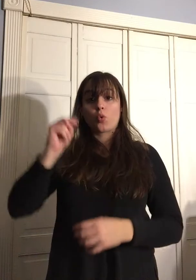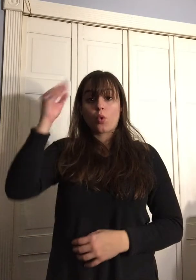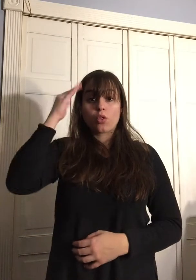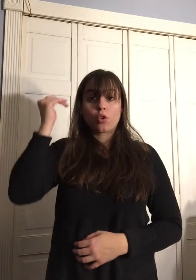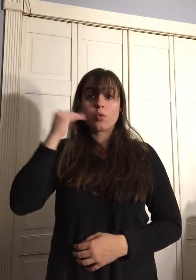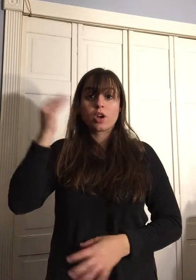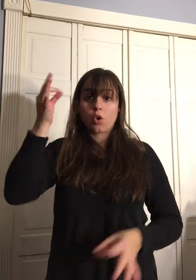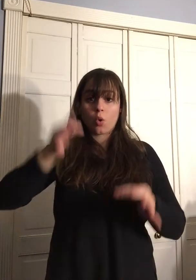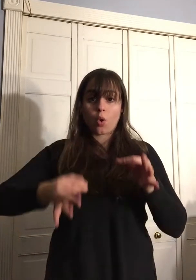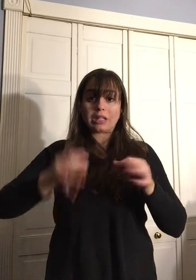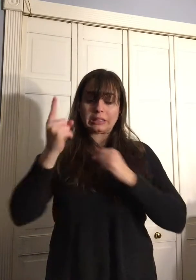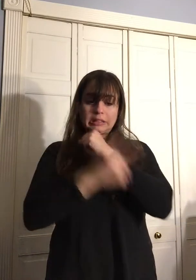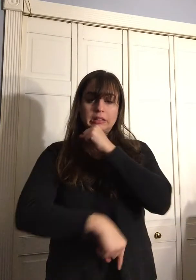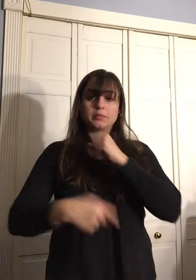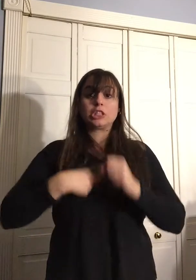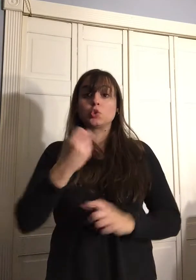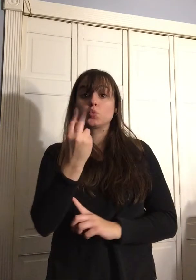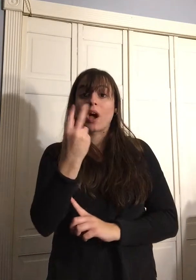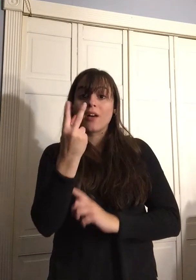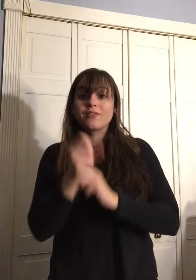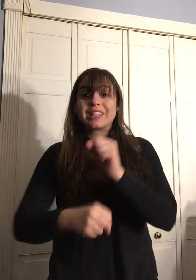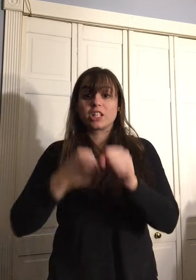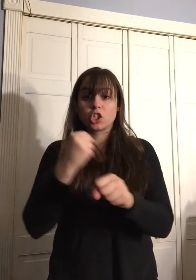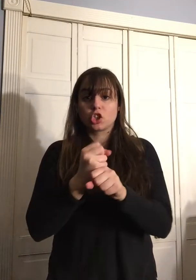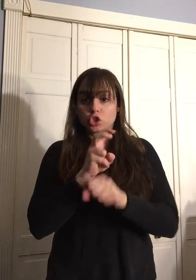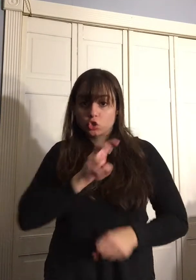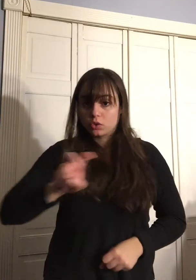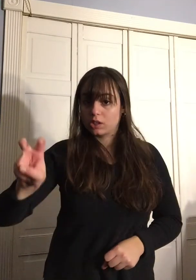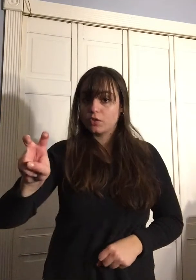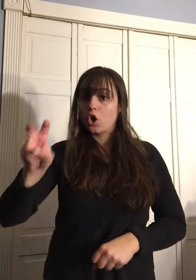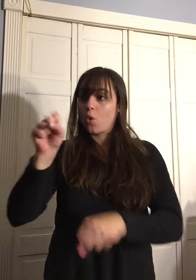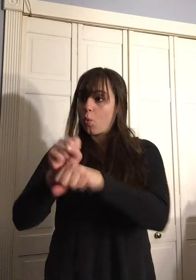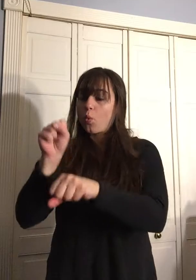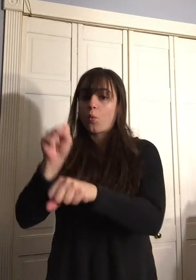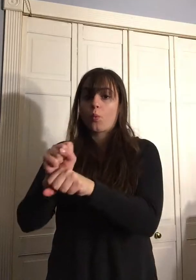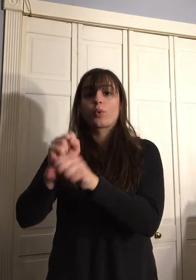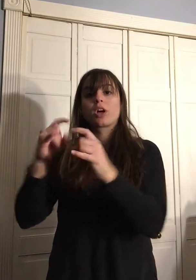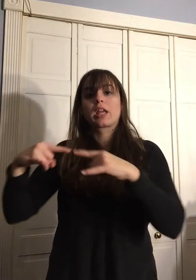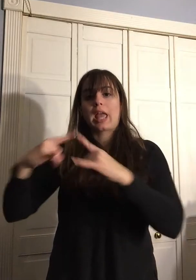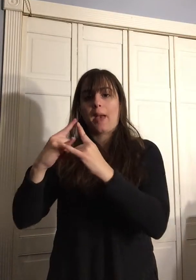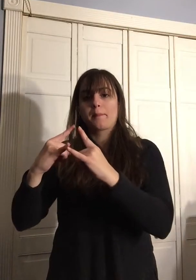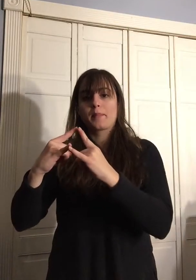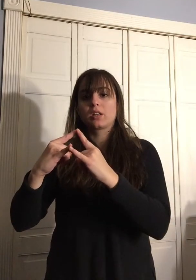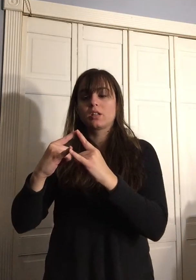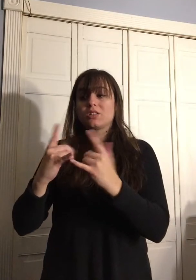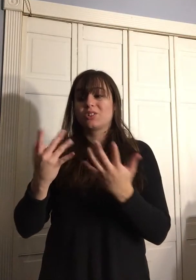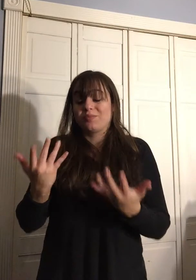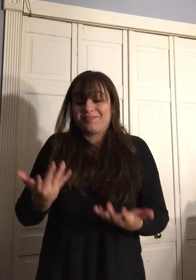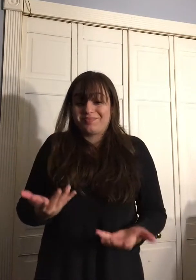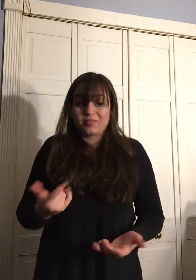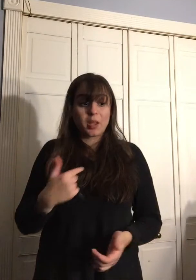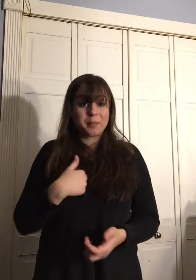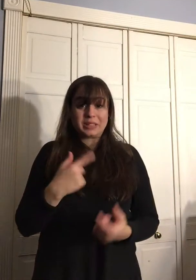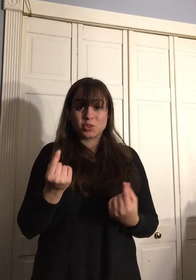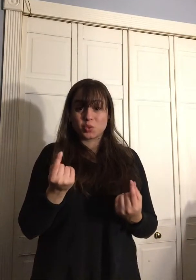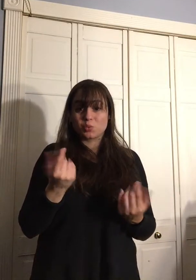About 3 months of detention, the North Korean court sentenced me to